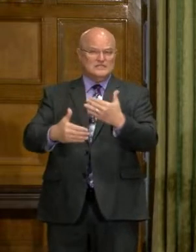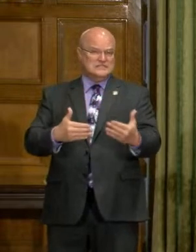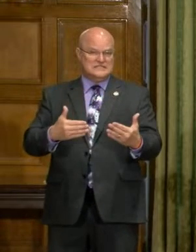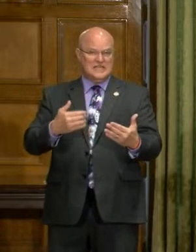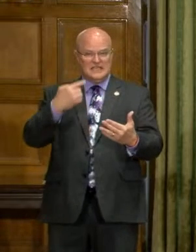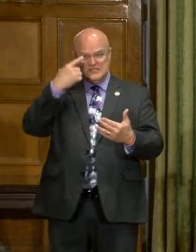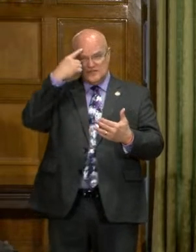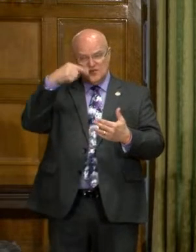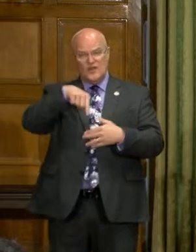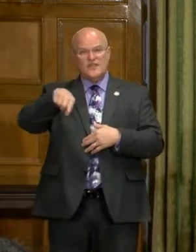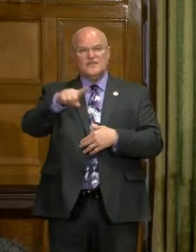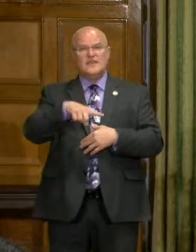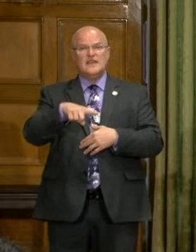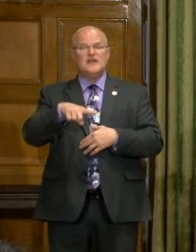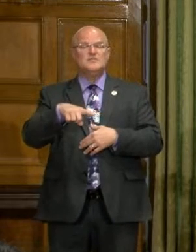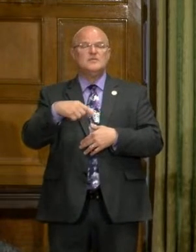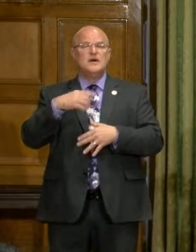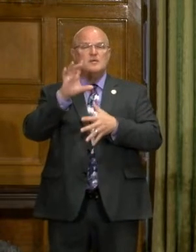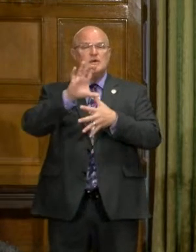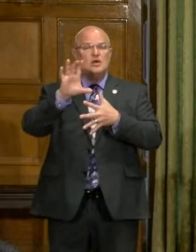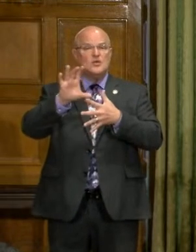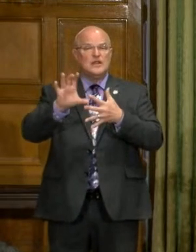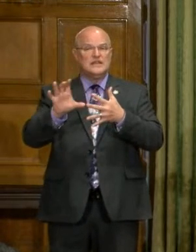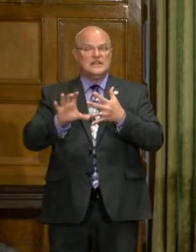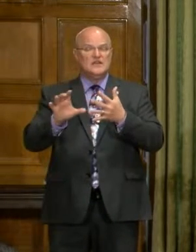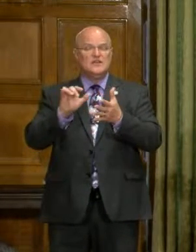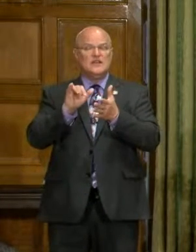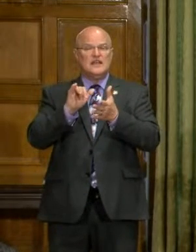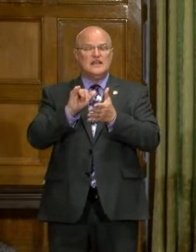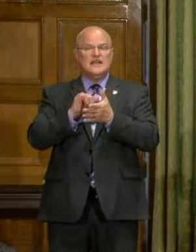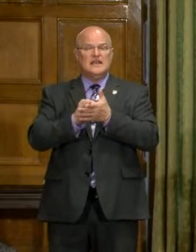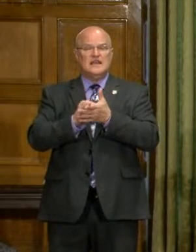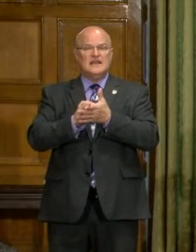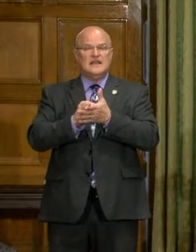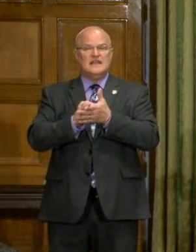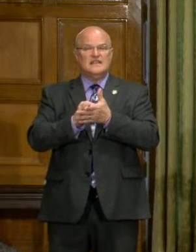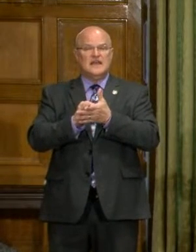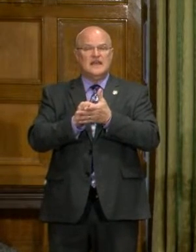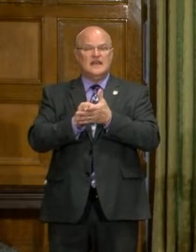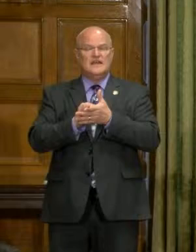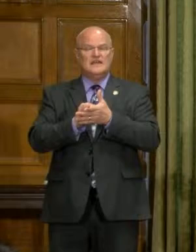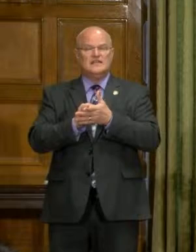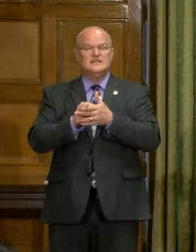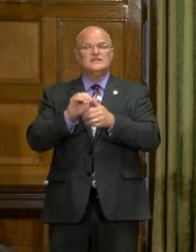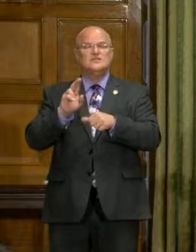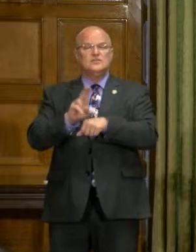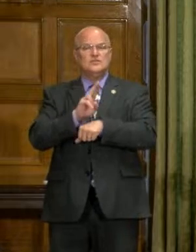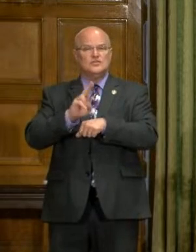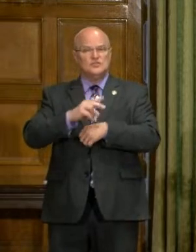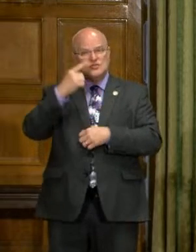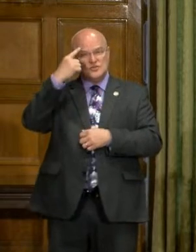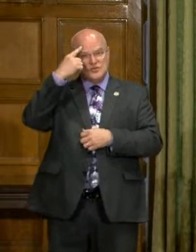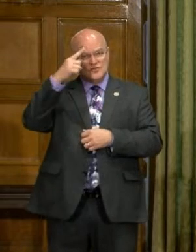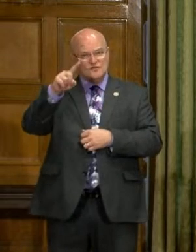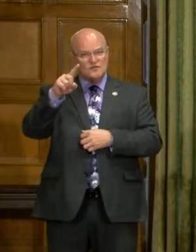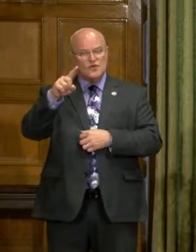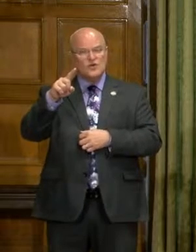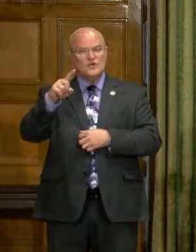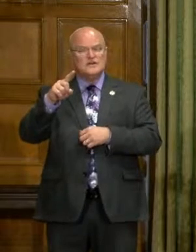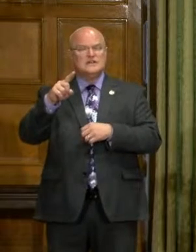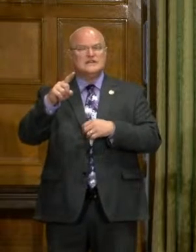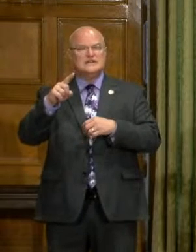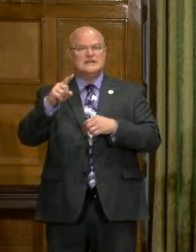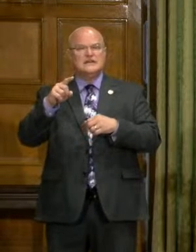for them putting out criteria that you should be using for lifting restrictions?